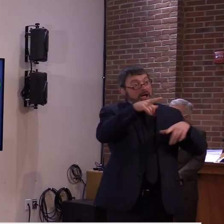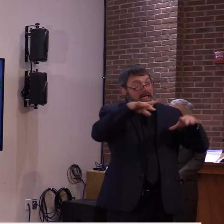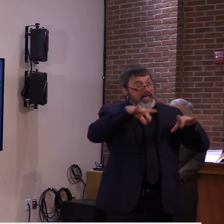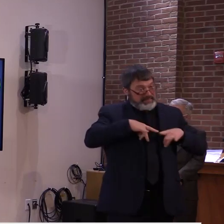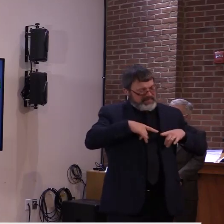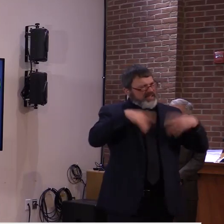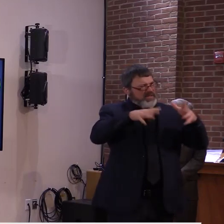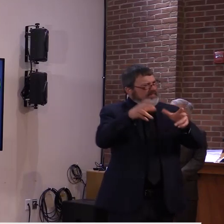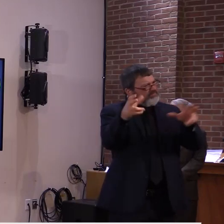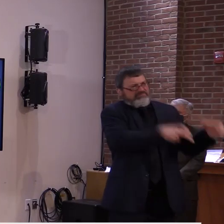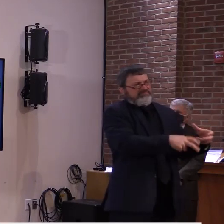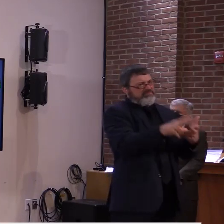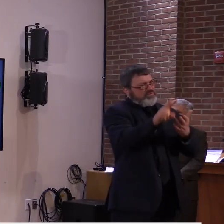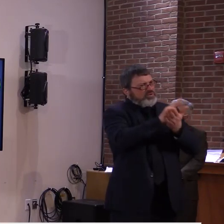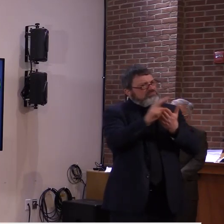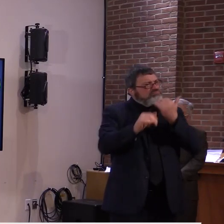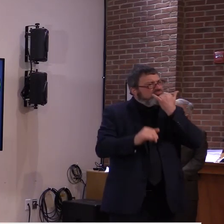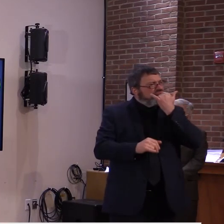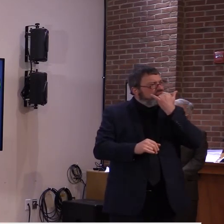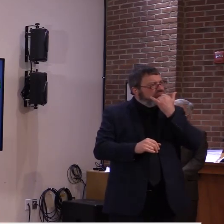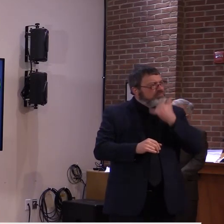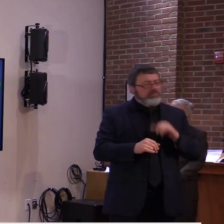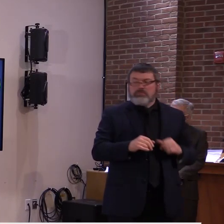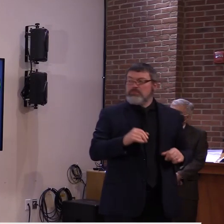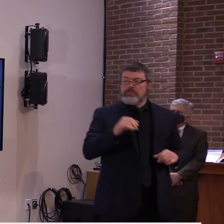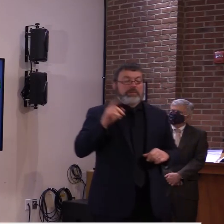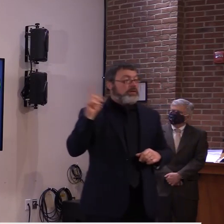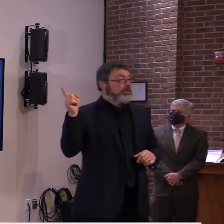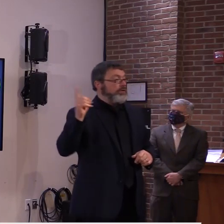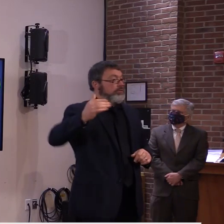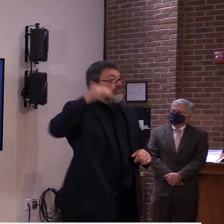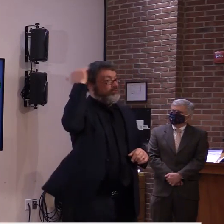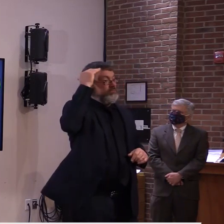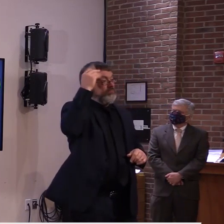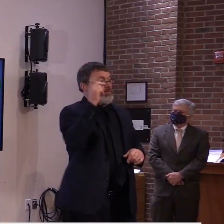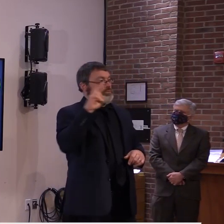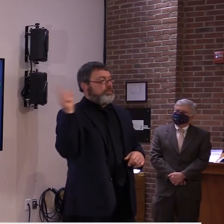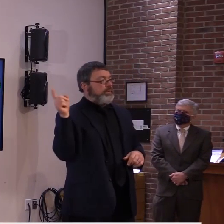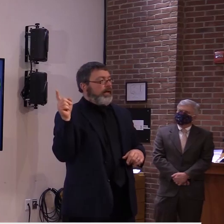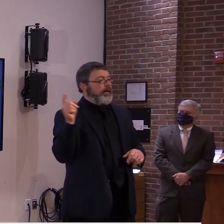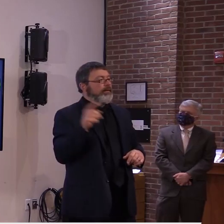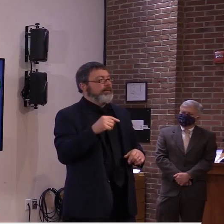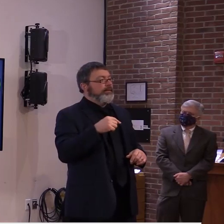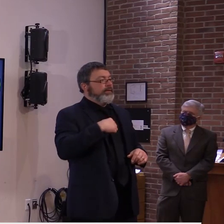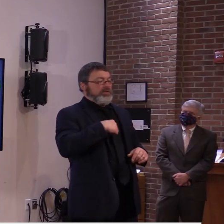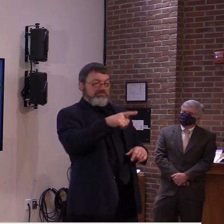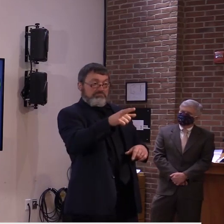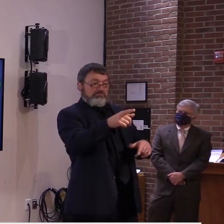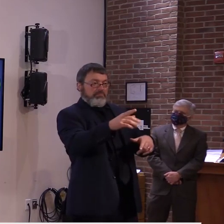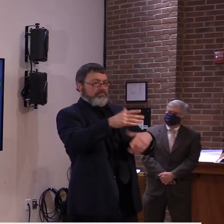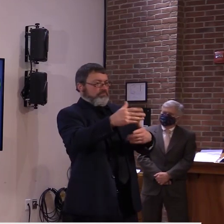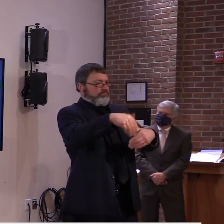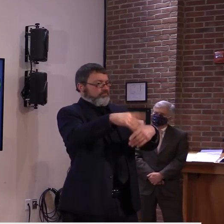period that we hear about, especially for people who are testing positive that are